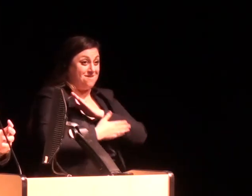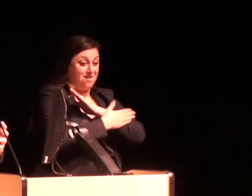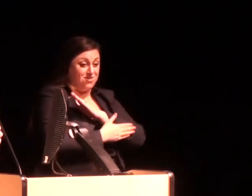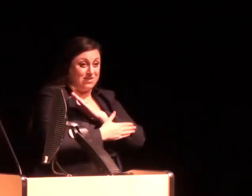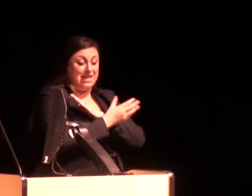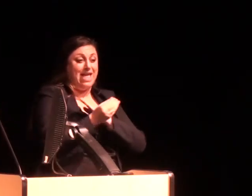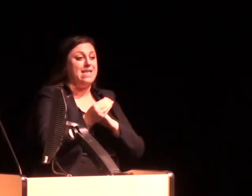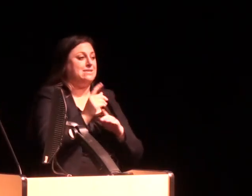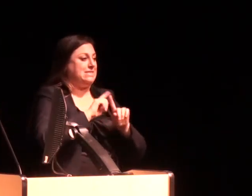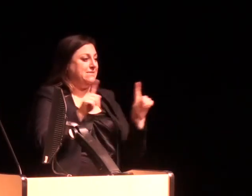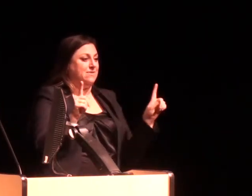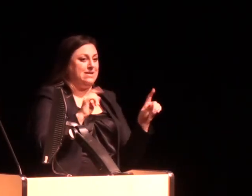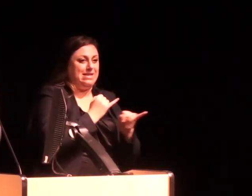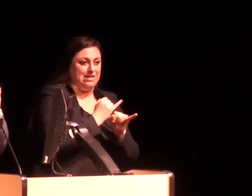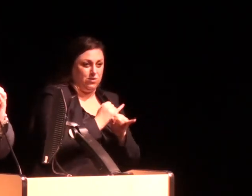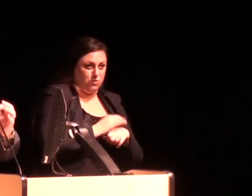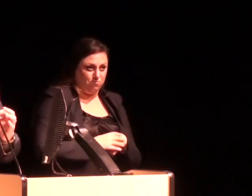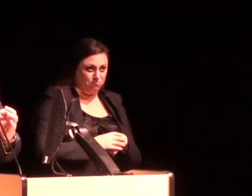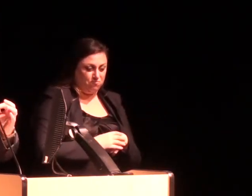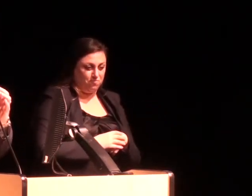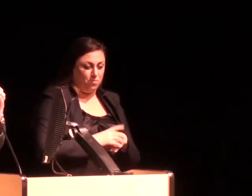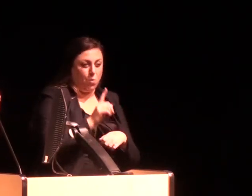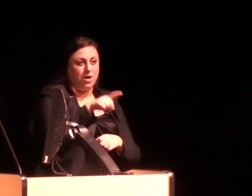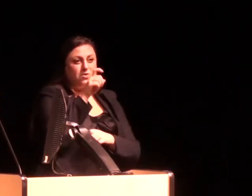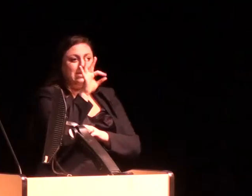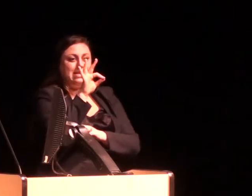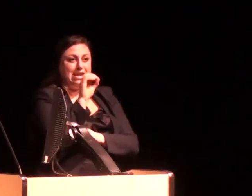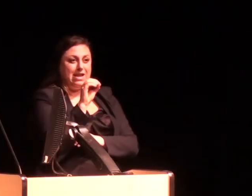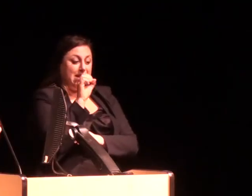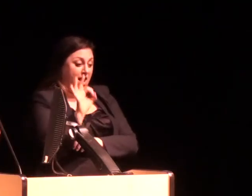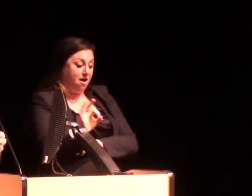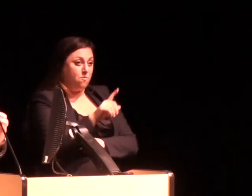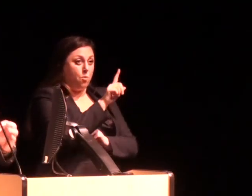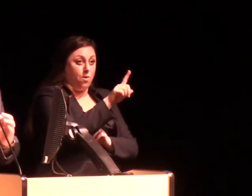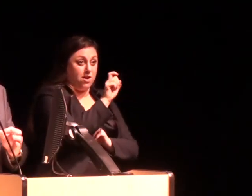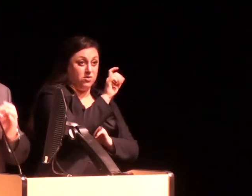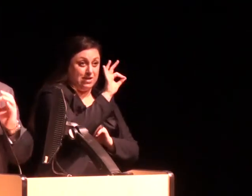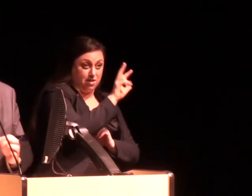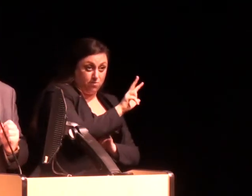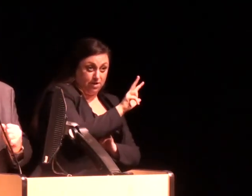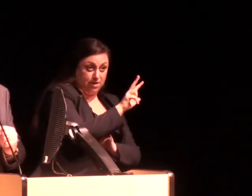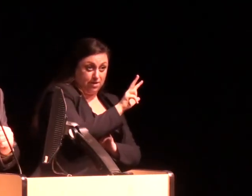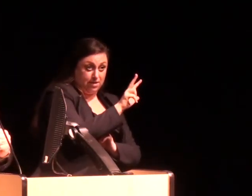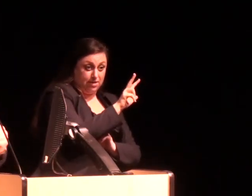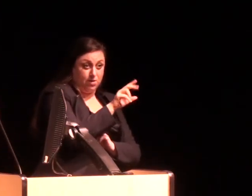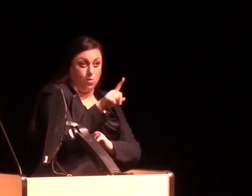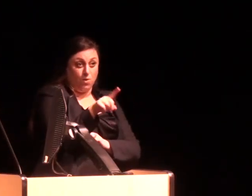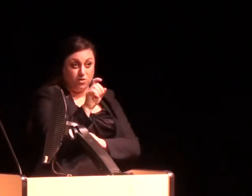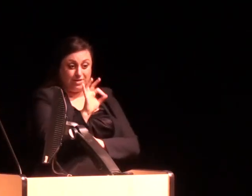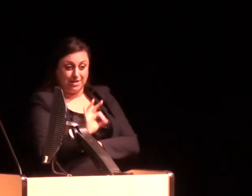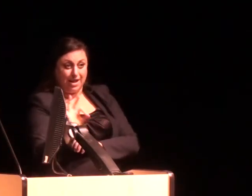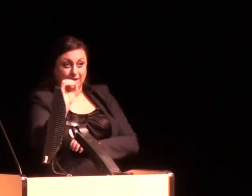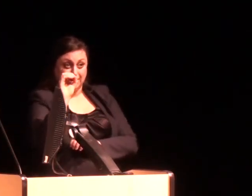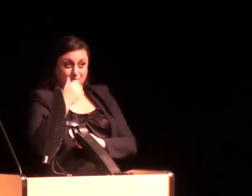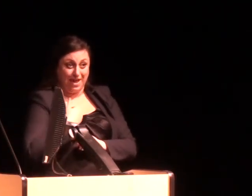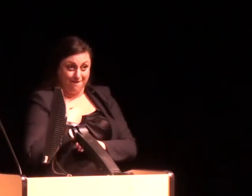and institutions. 190 of the 193 United Nations members. We